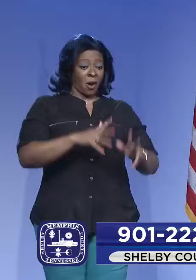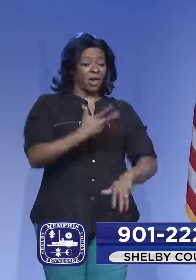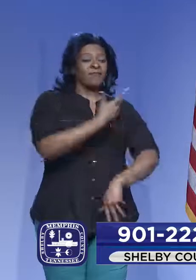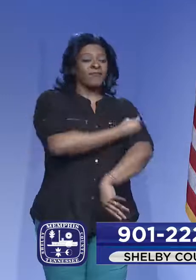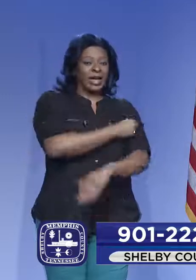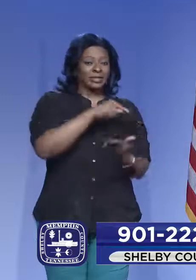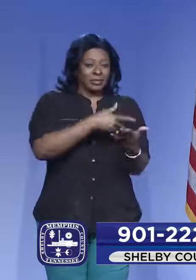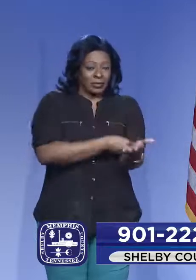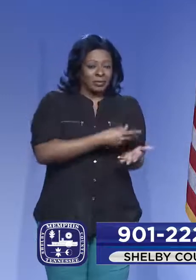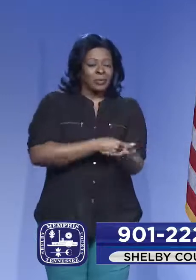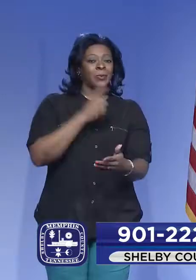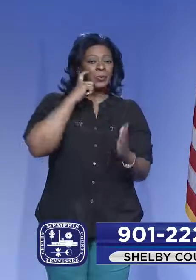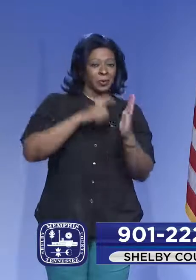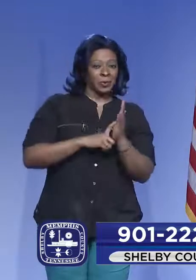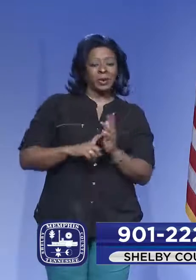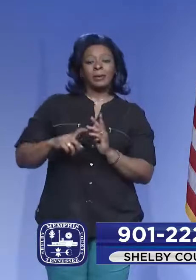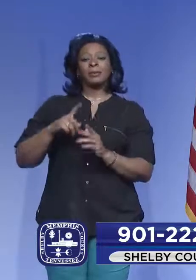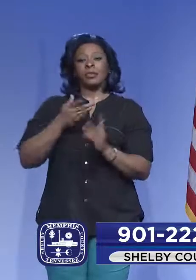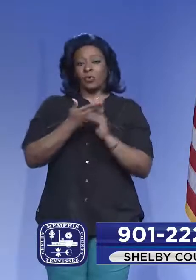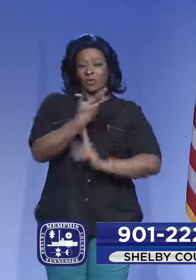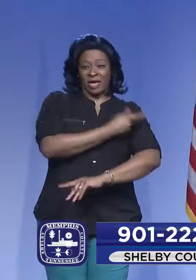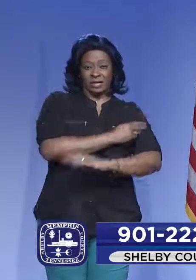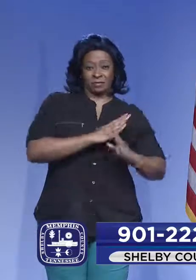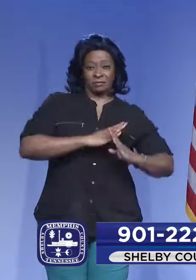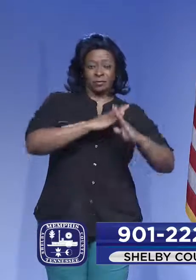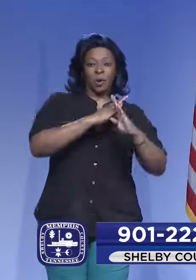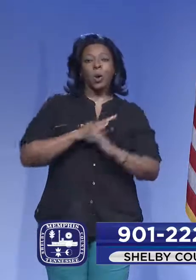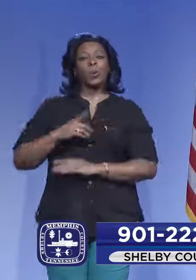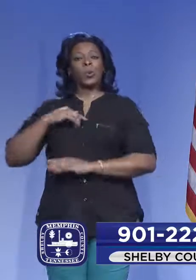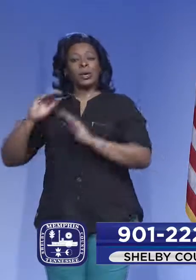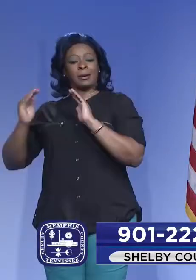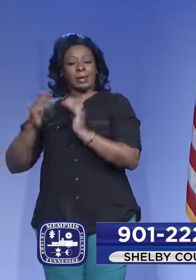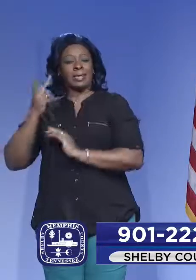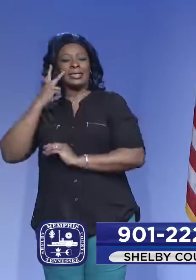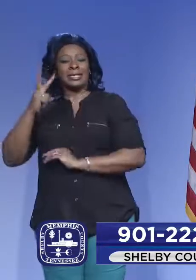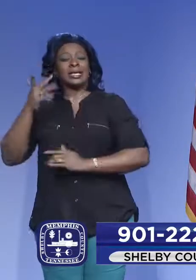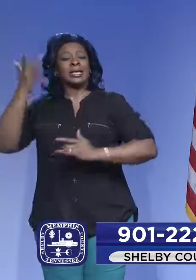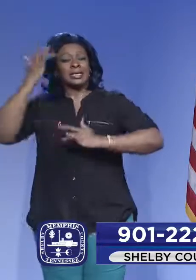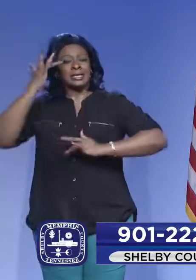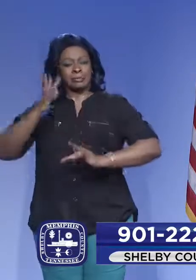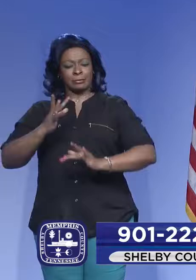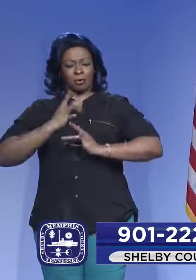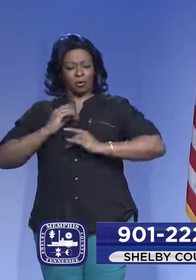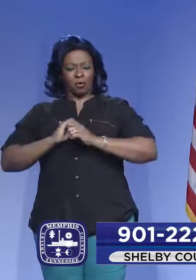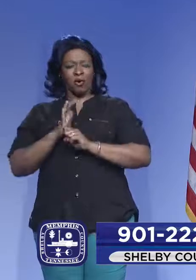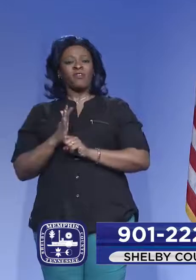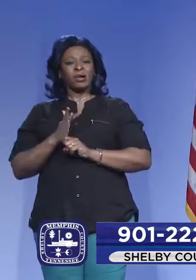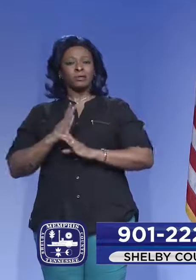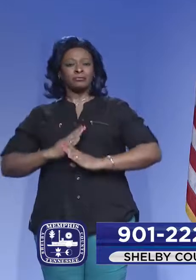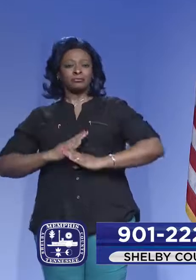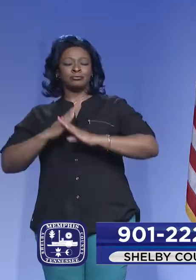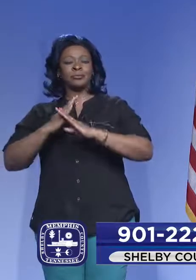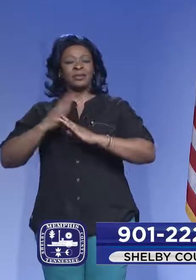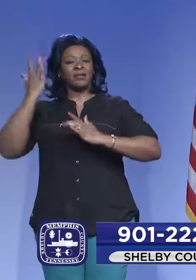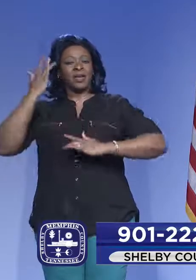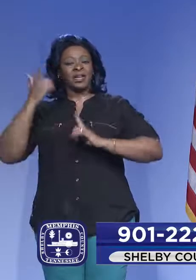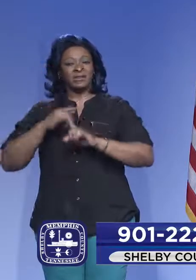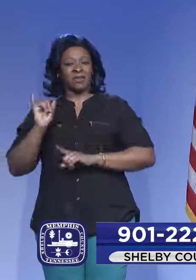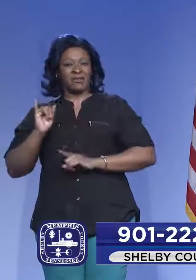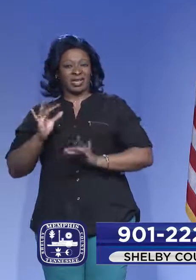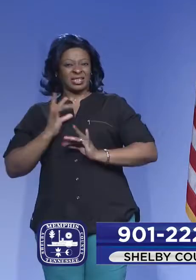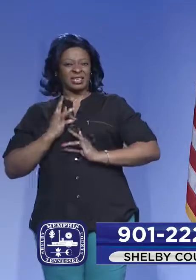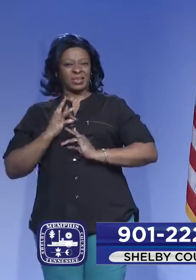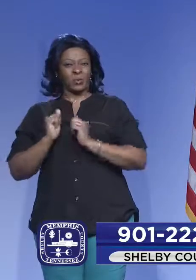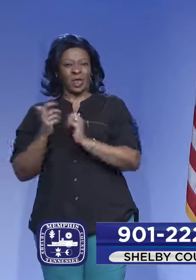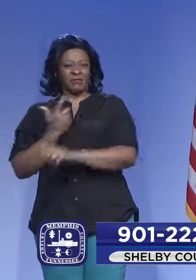vaccine-induced immunity for people who have been vaccinated. We can also see disease-induced immunity from people who've had infection. And so